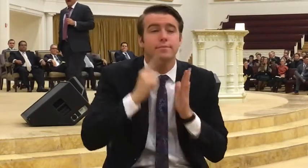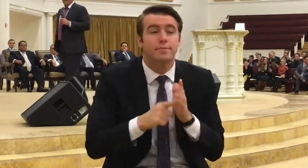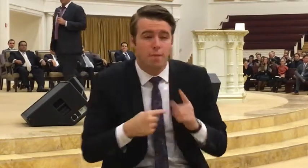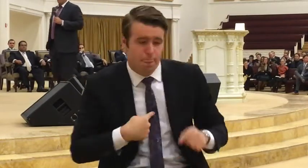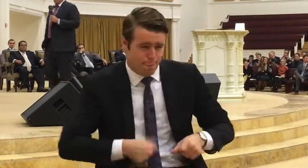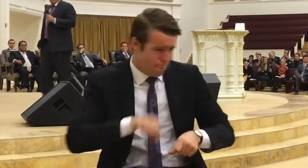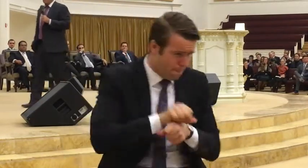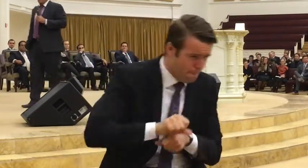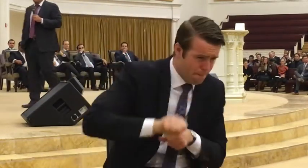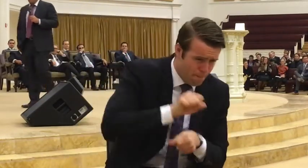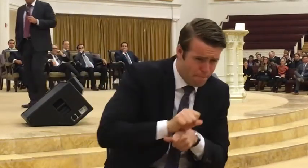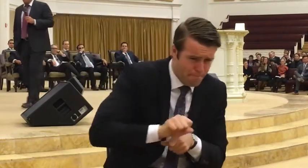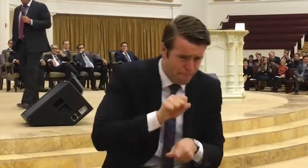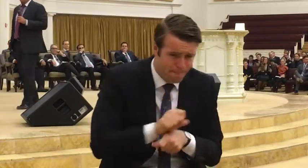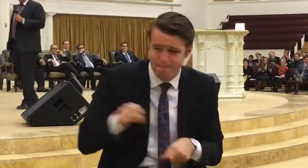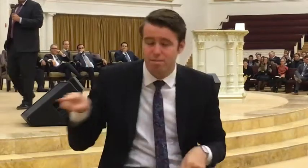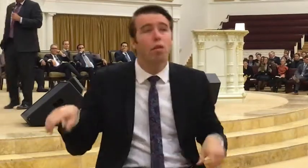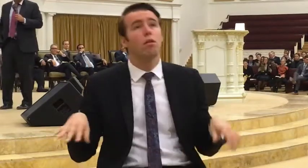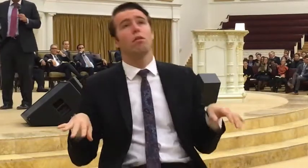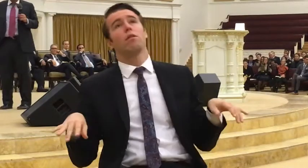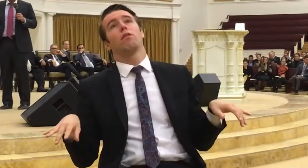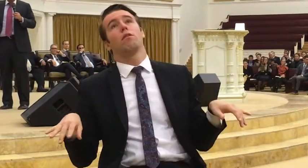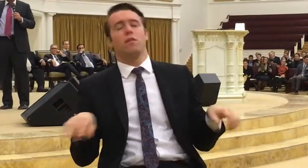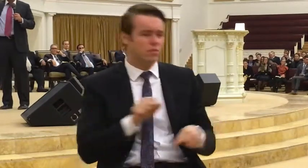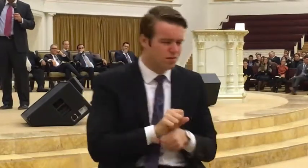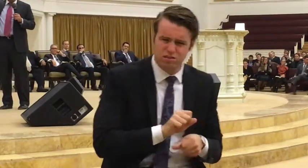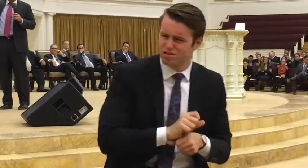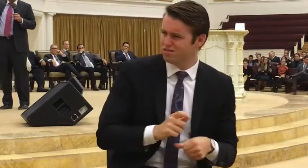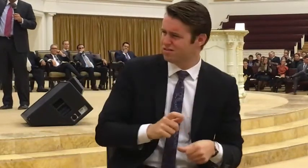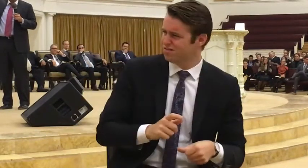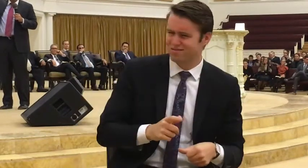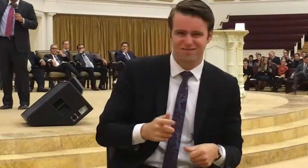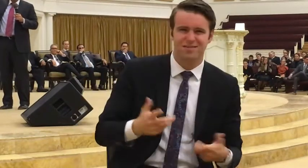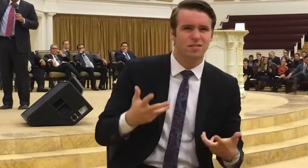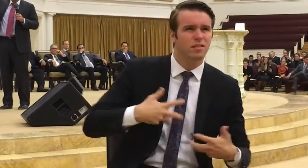and they're not doing their job, and you're having? Does anybody enjoy that?